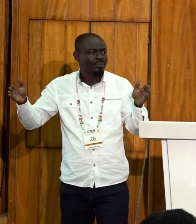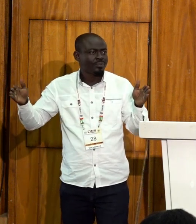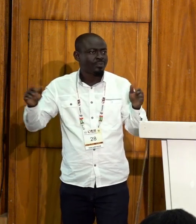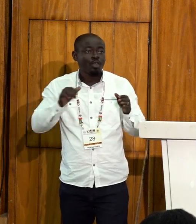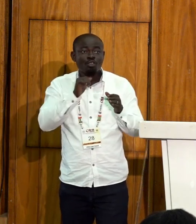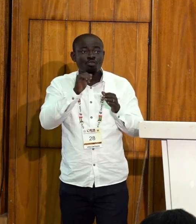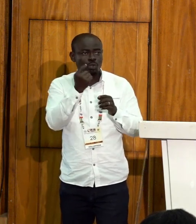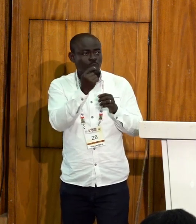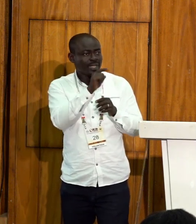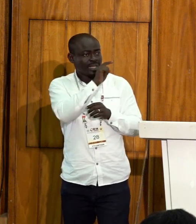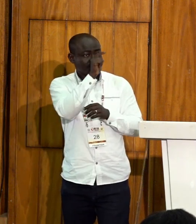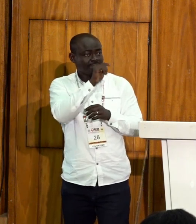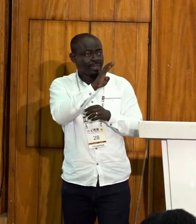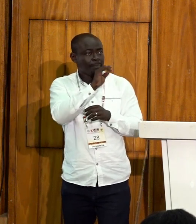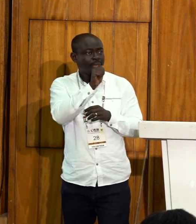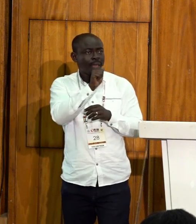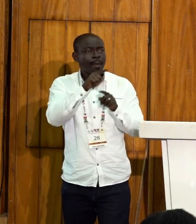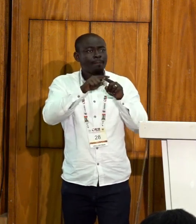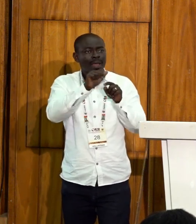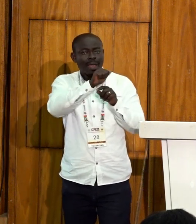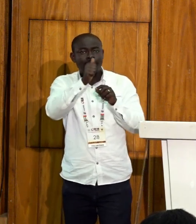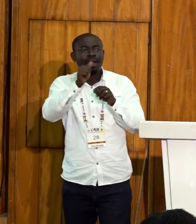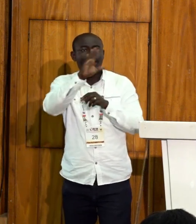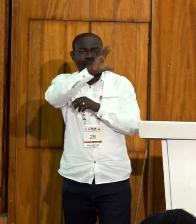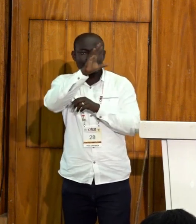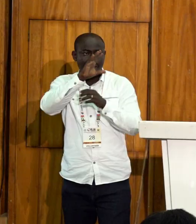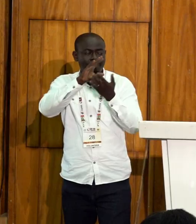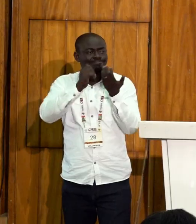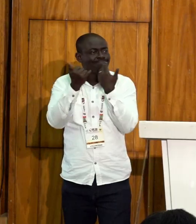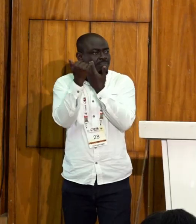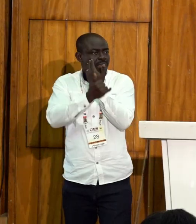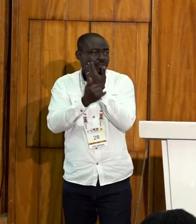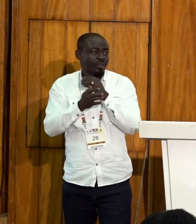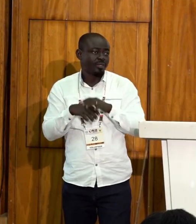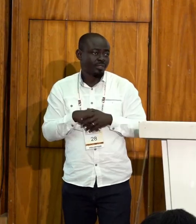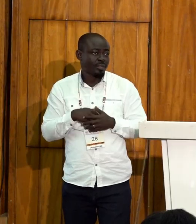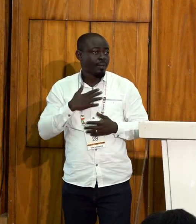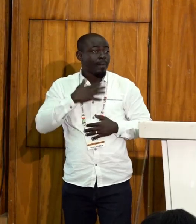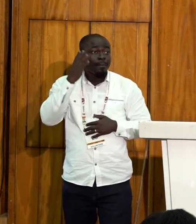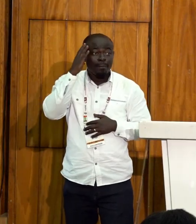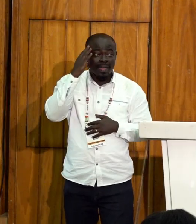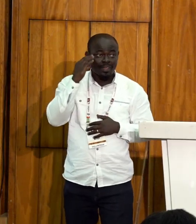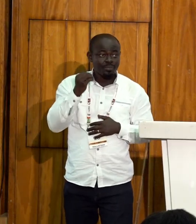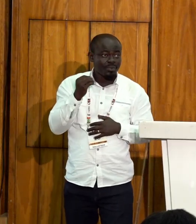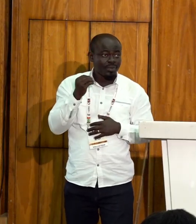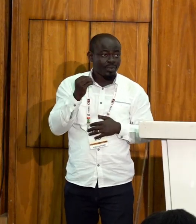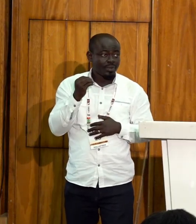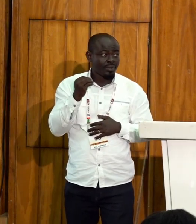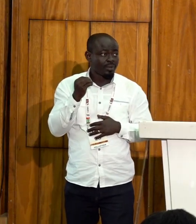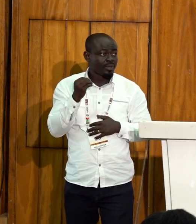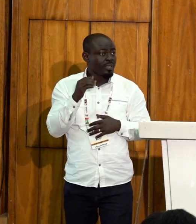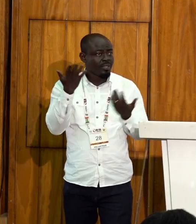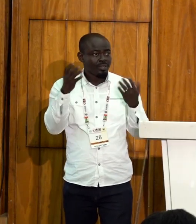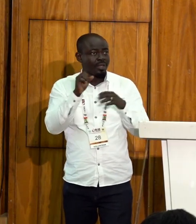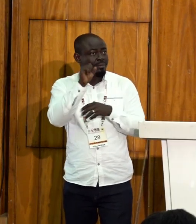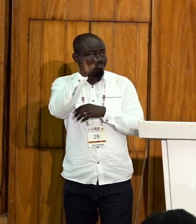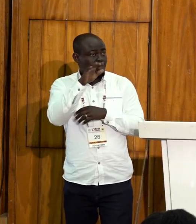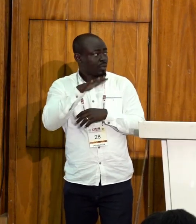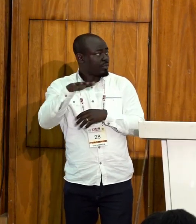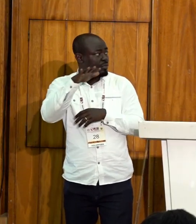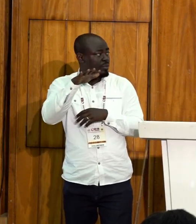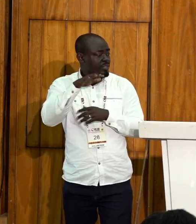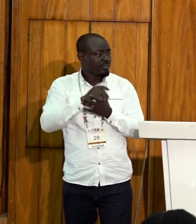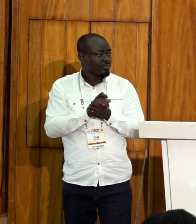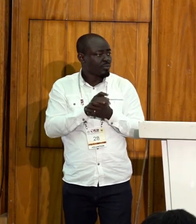only in Zambia, but many other countries. And my major experience has been with the SADC region. When